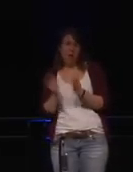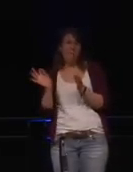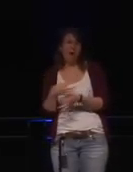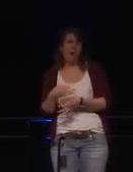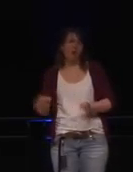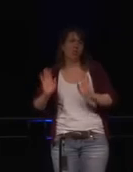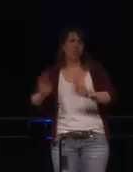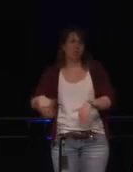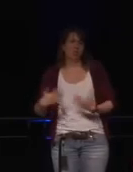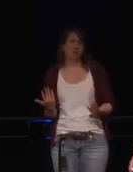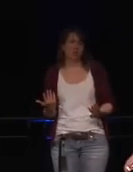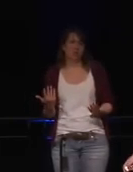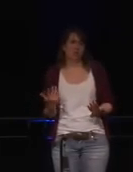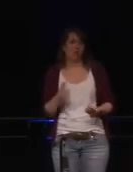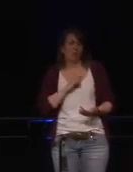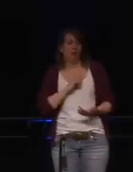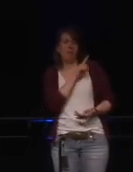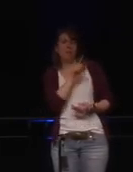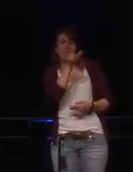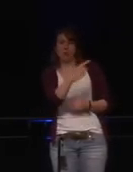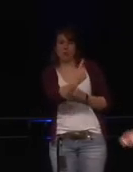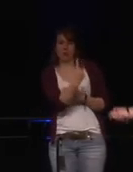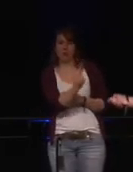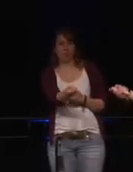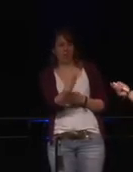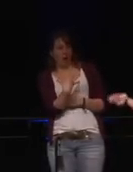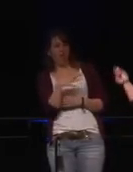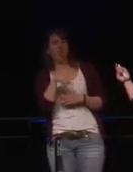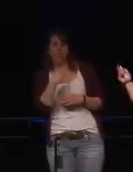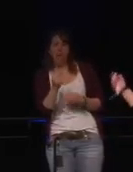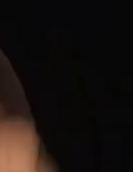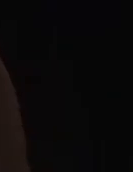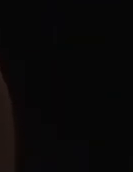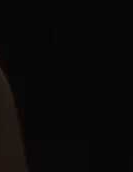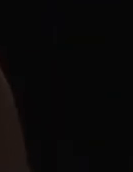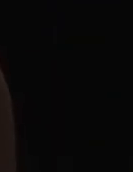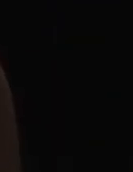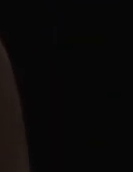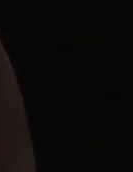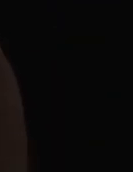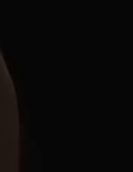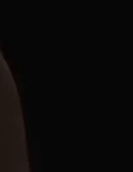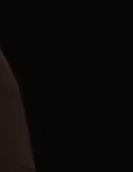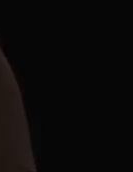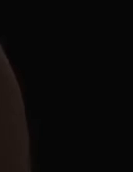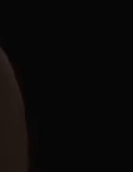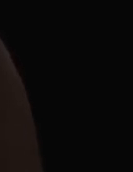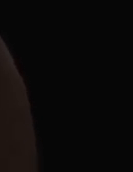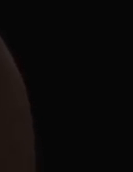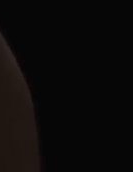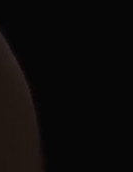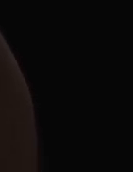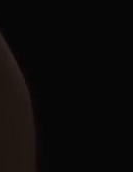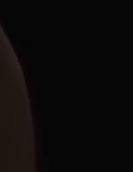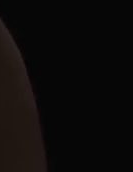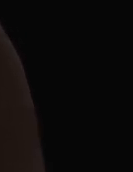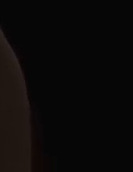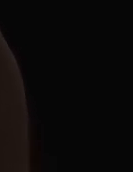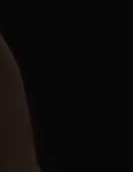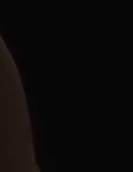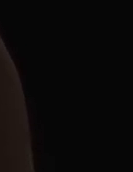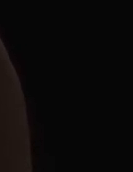interviewing some of them, they already told me that it's not their plan to integrate that in